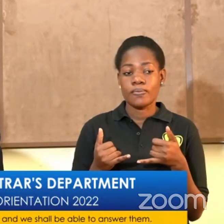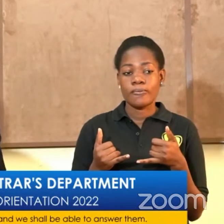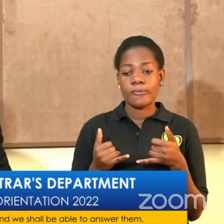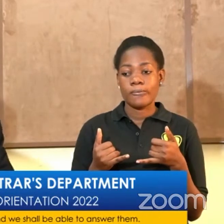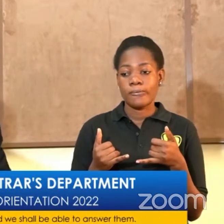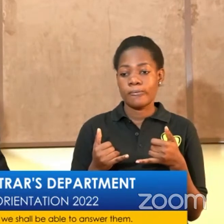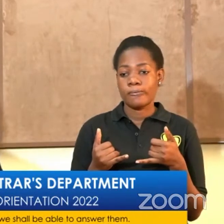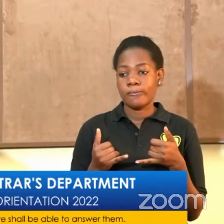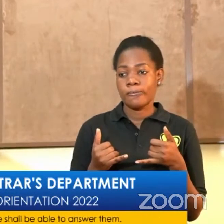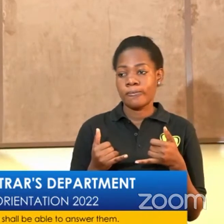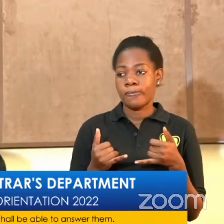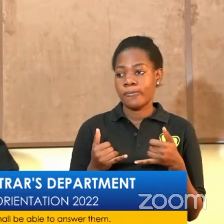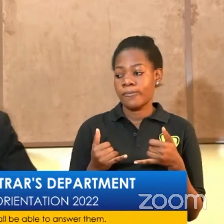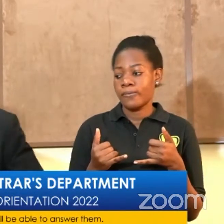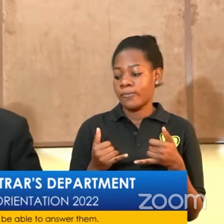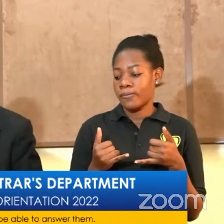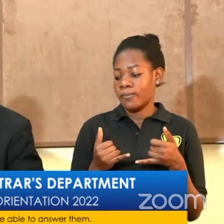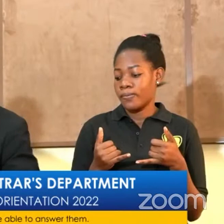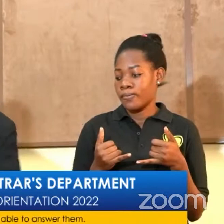Yeah.